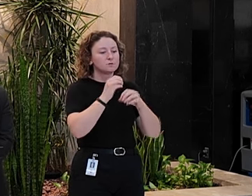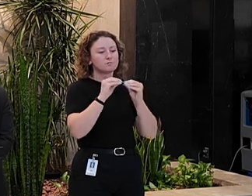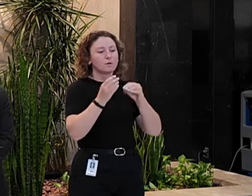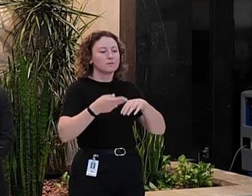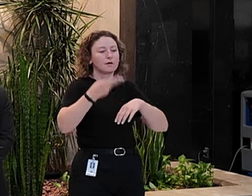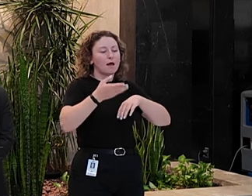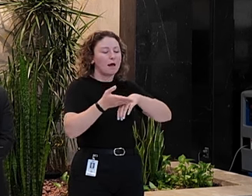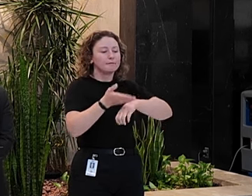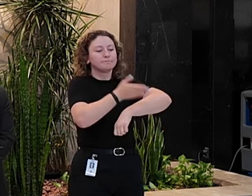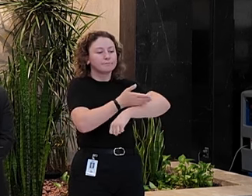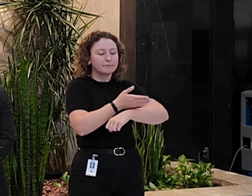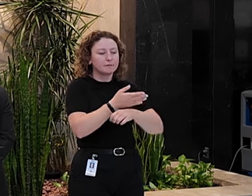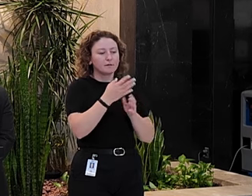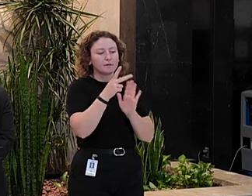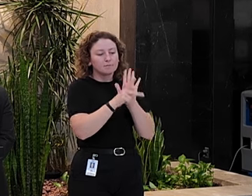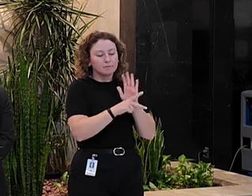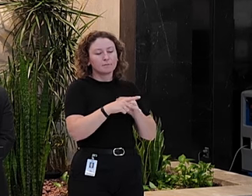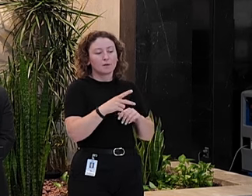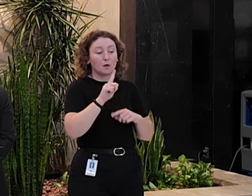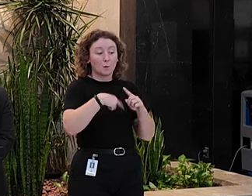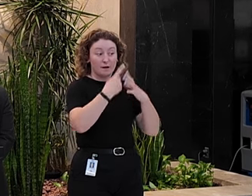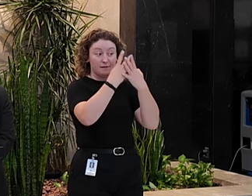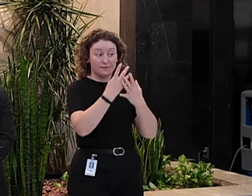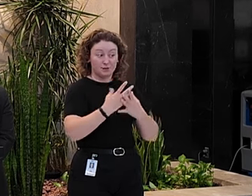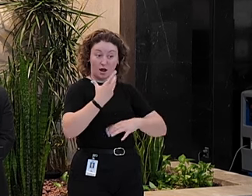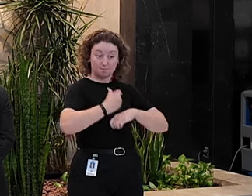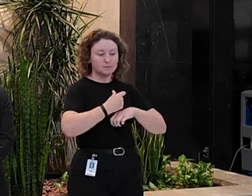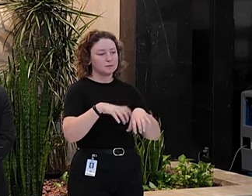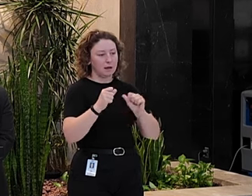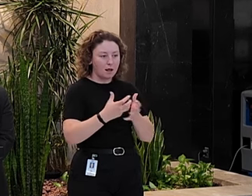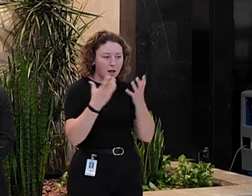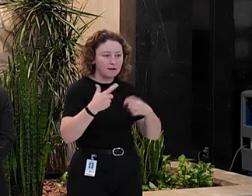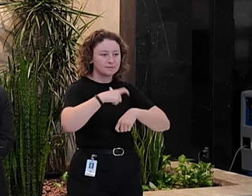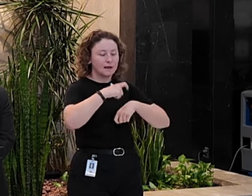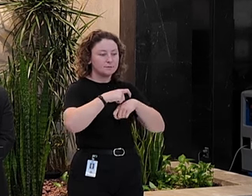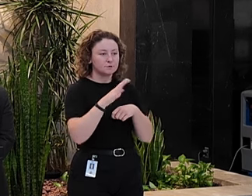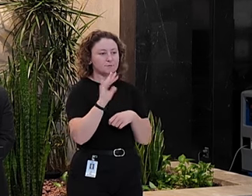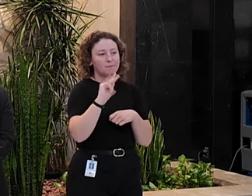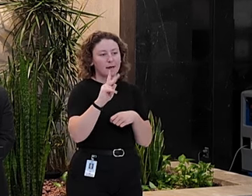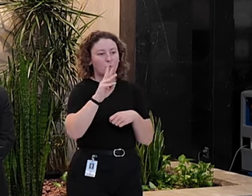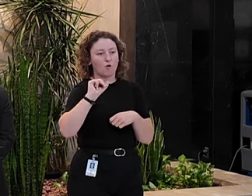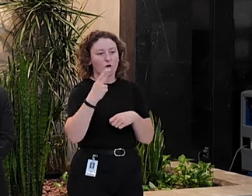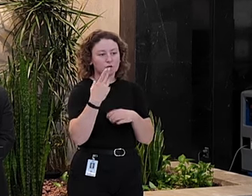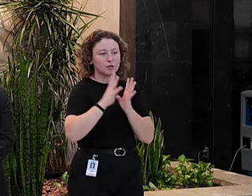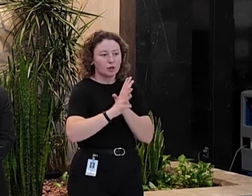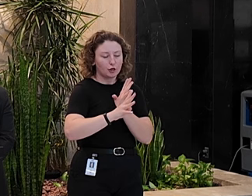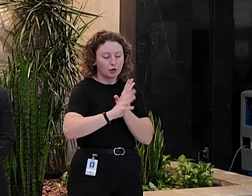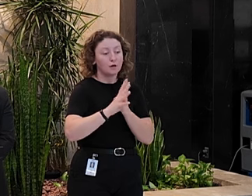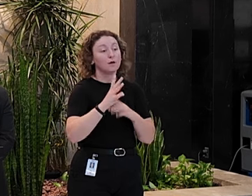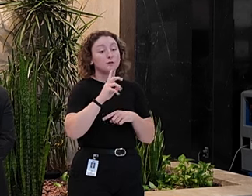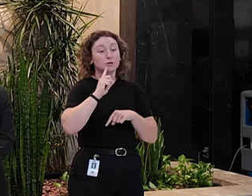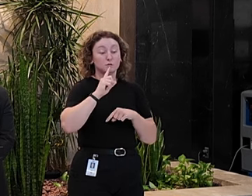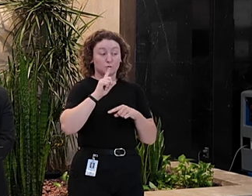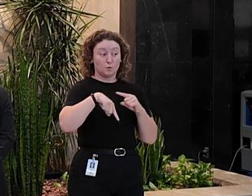enhancement protocol. Understanding that when a filter goes down, it takes a lot of time to do a backwash sequence. And right now when you're